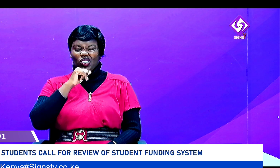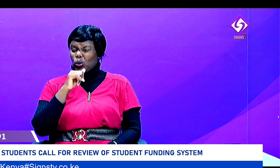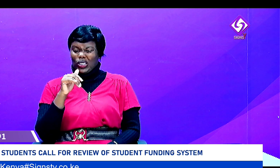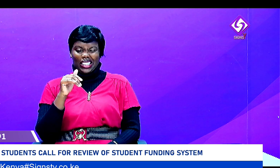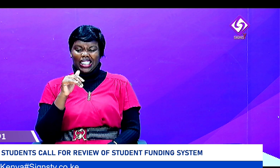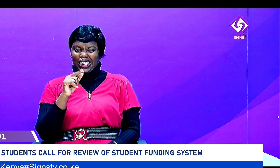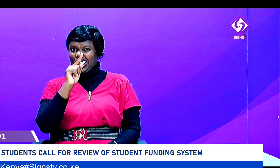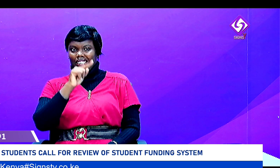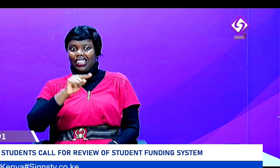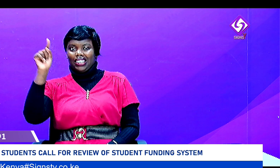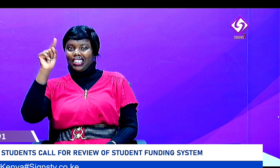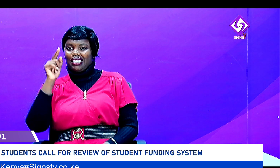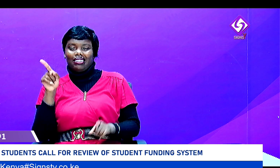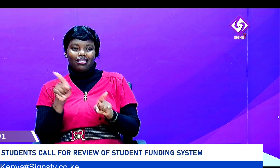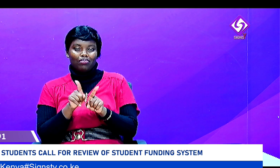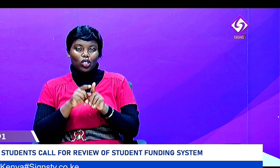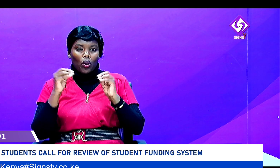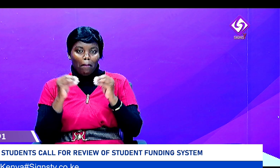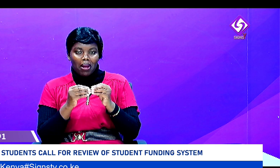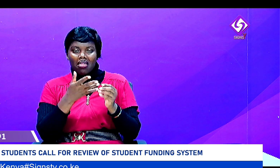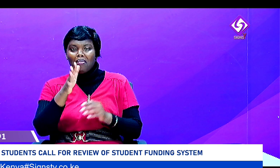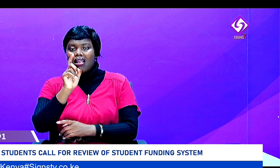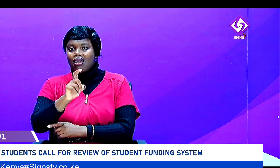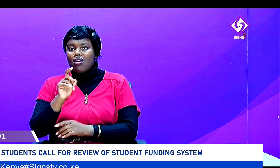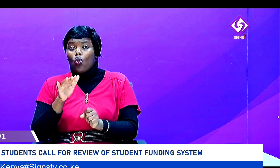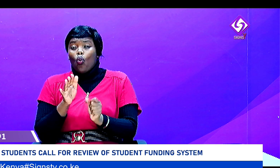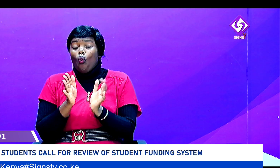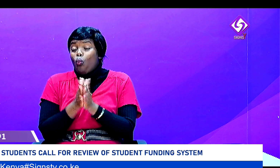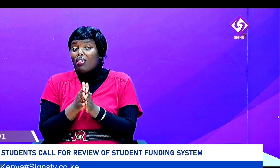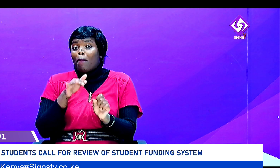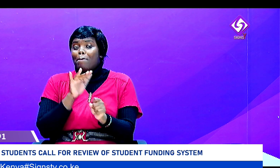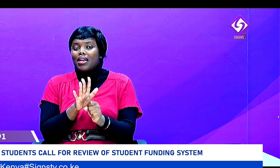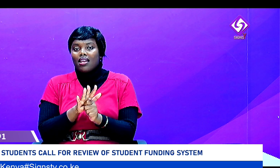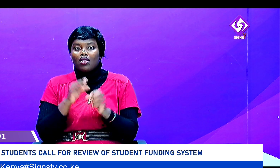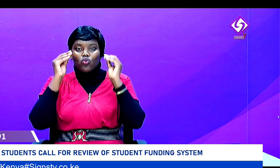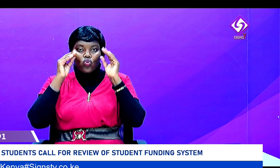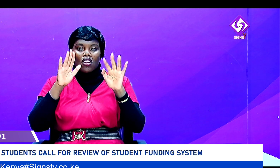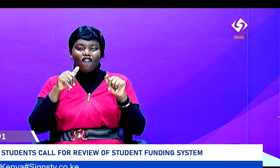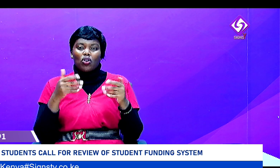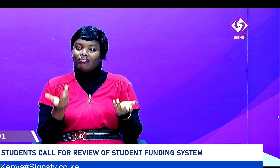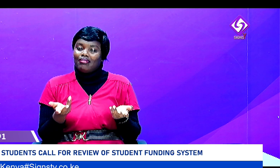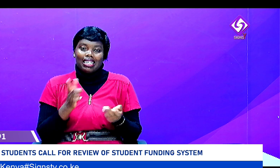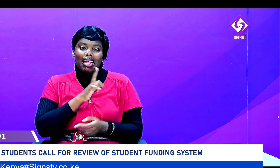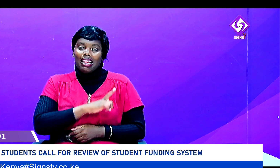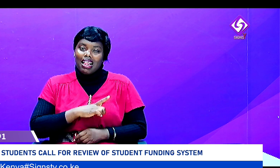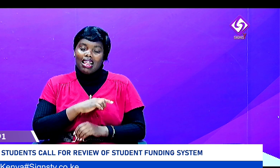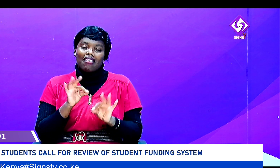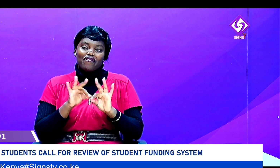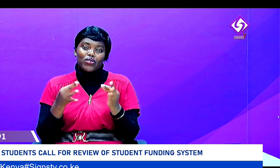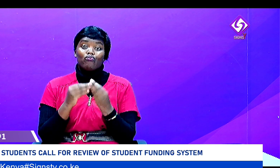Board HELB model is not sufficient to meet their needs, with many students from underprivileged family being